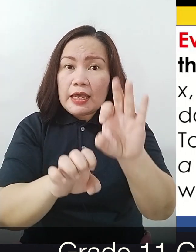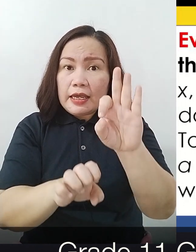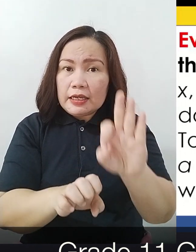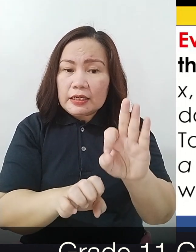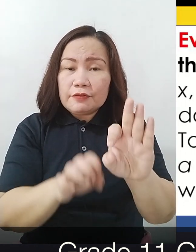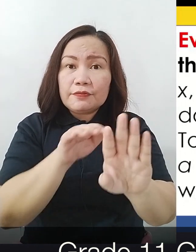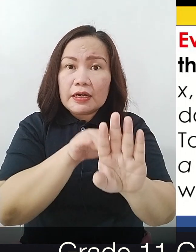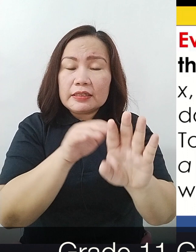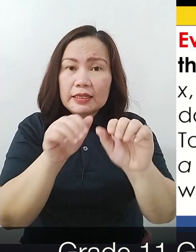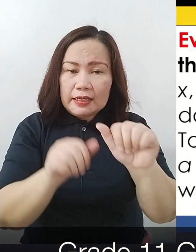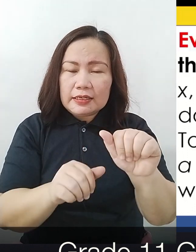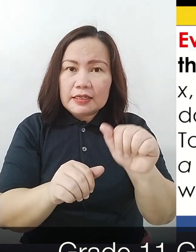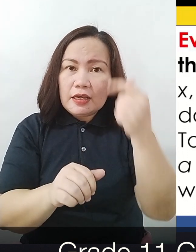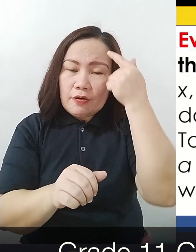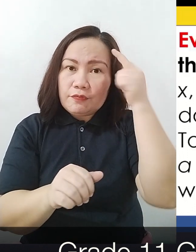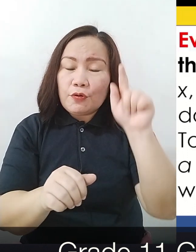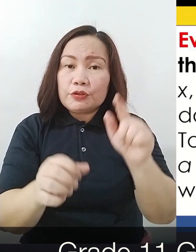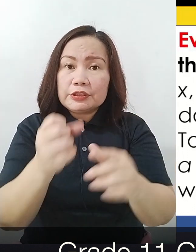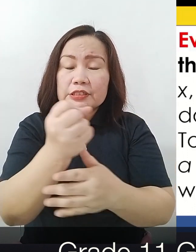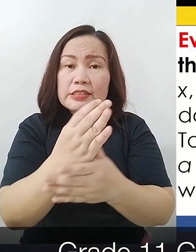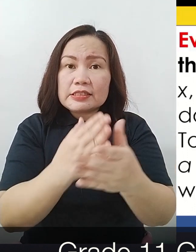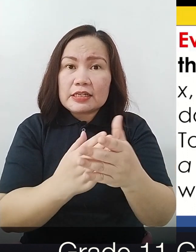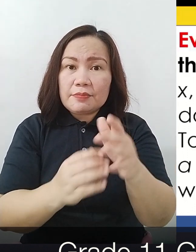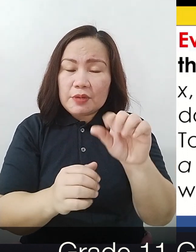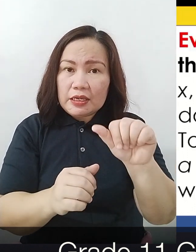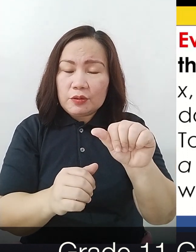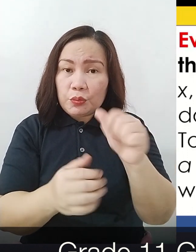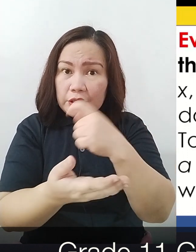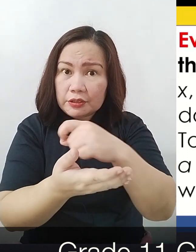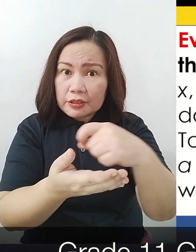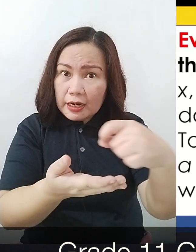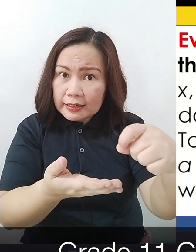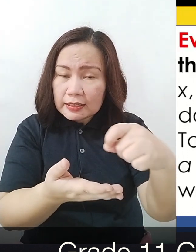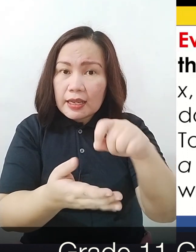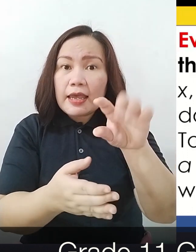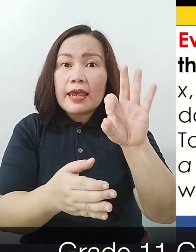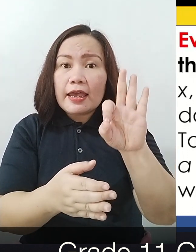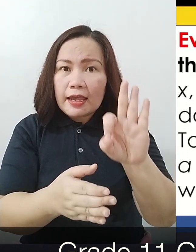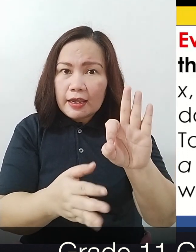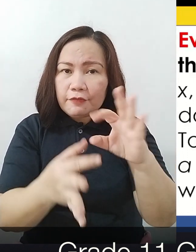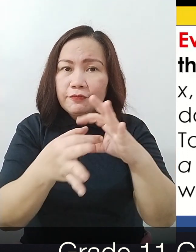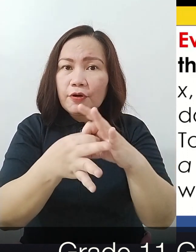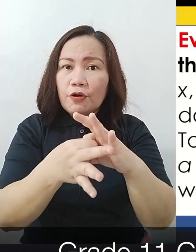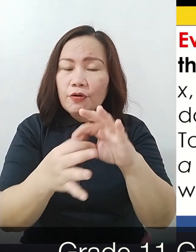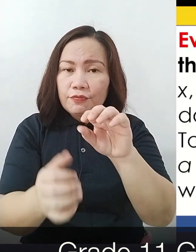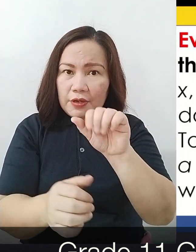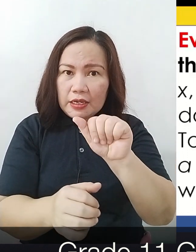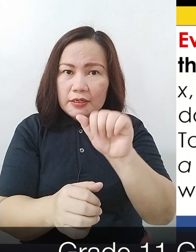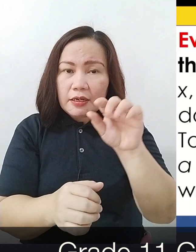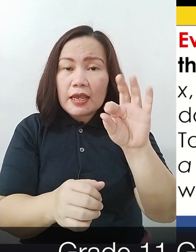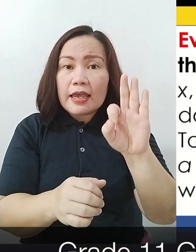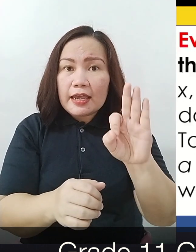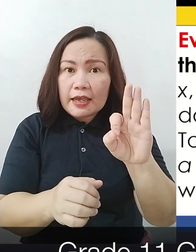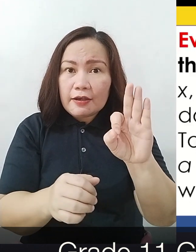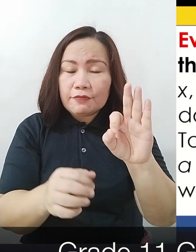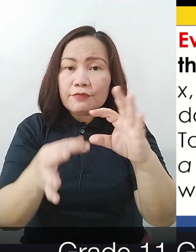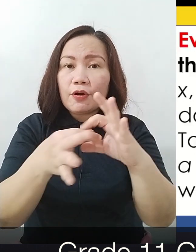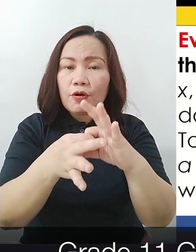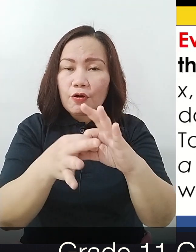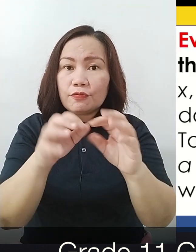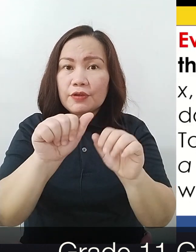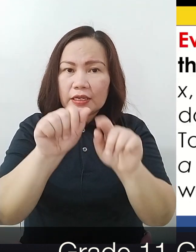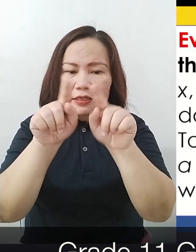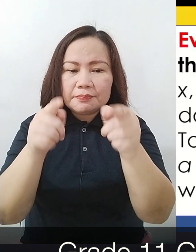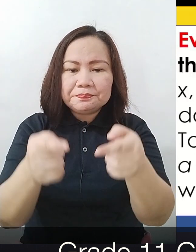f at a for some a in the domain of f, we write f of a. Okay,